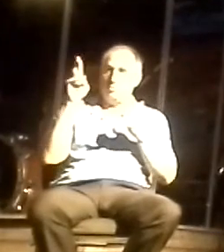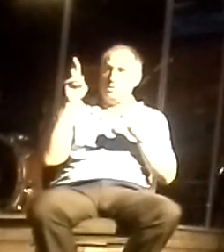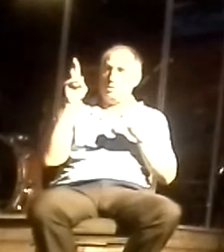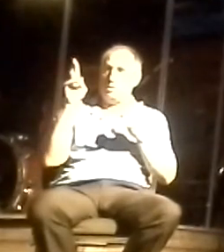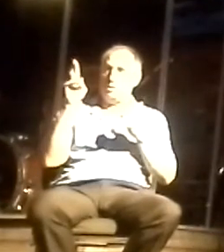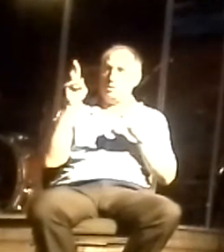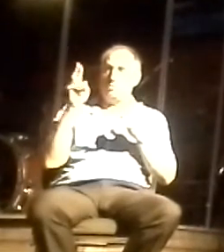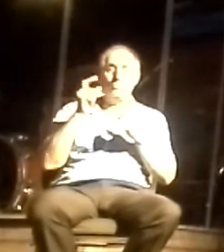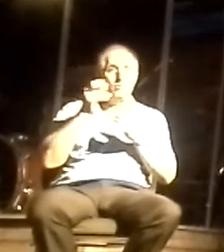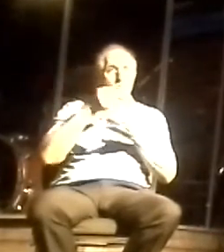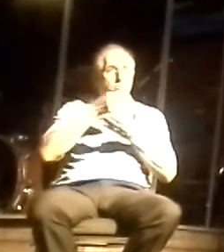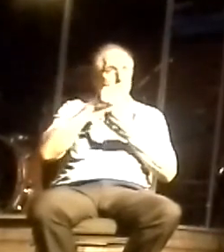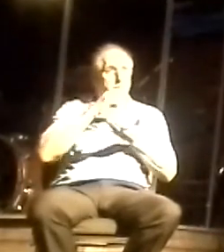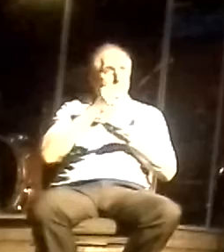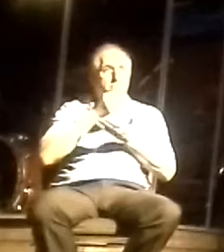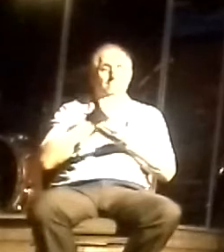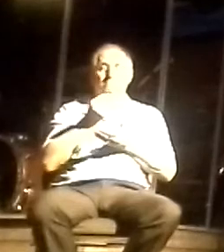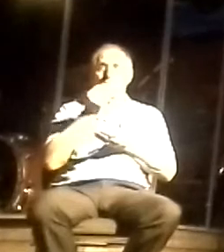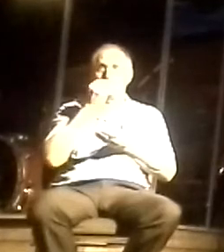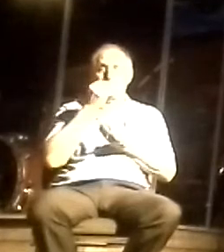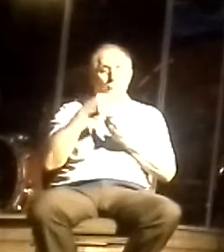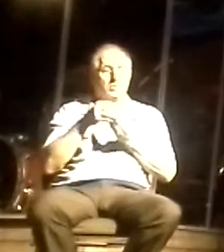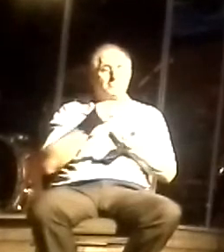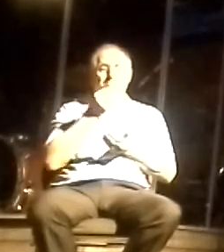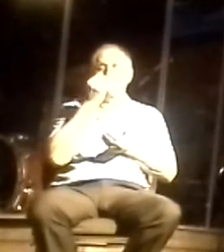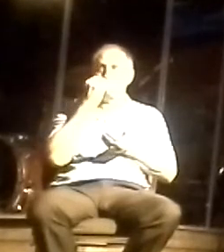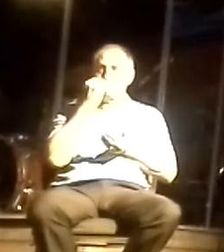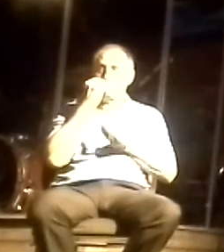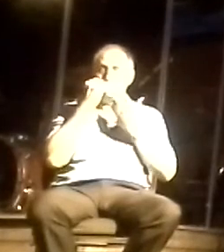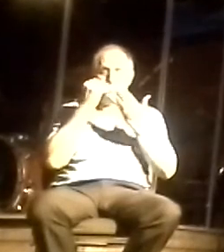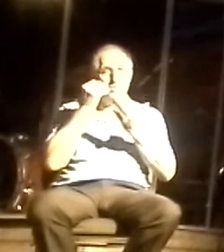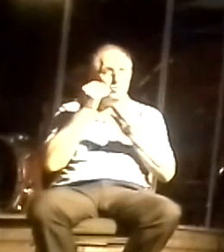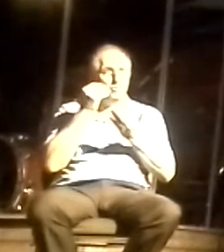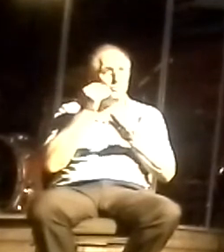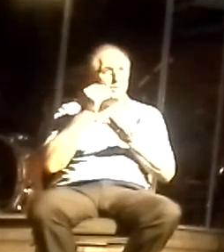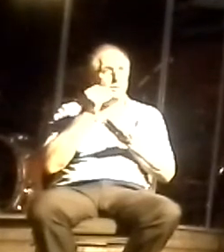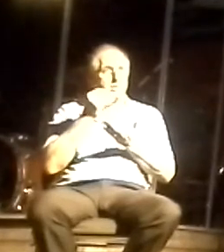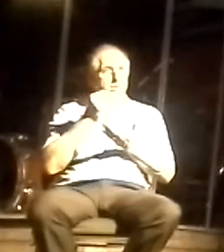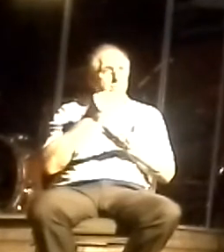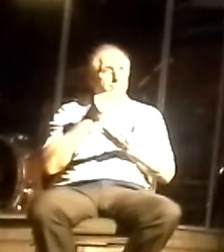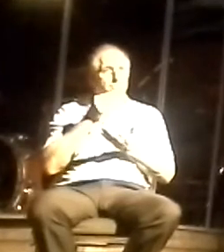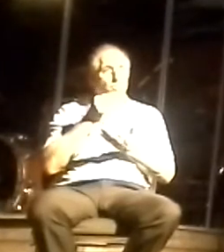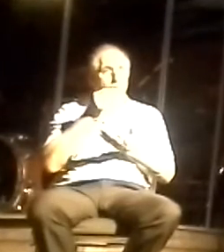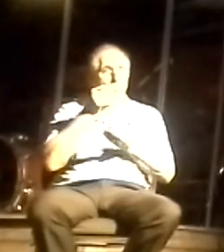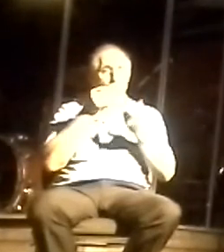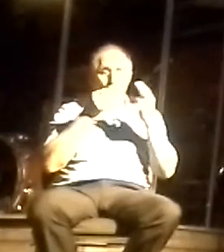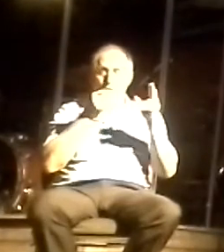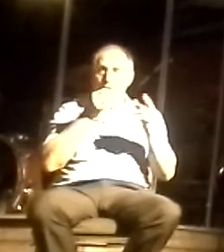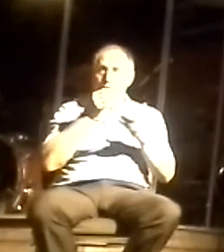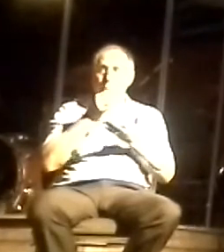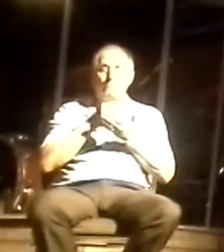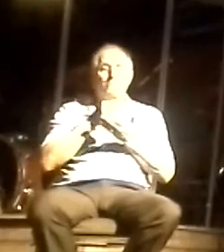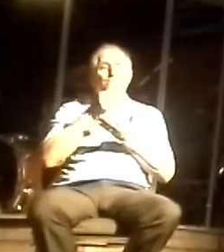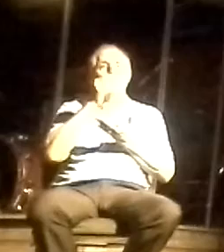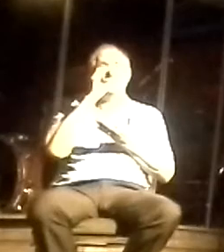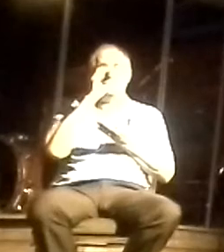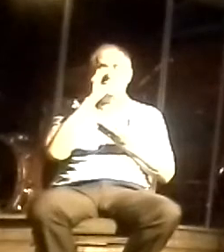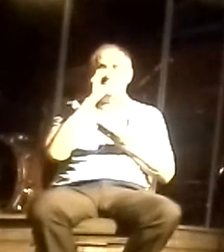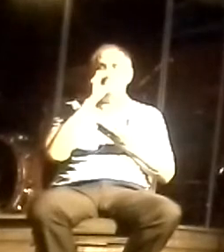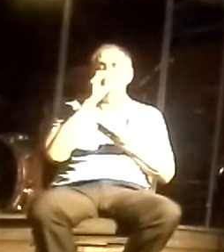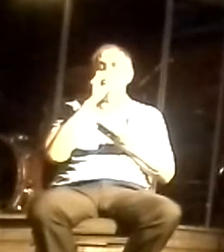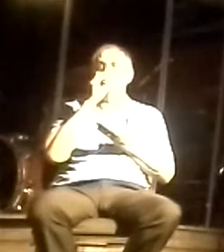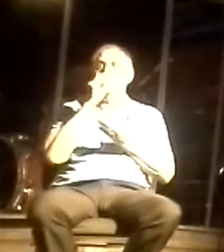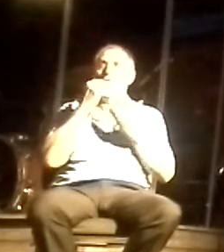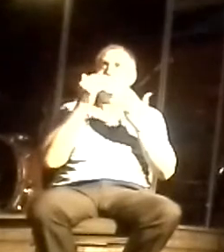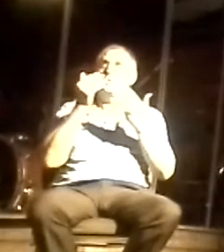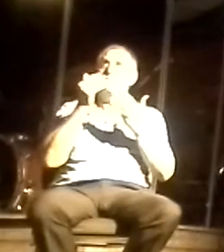worship, when you're ready, I want you to take the bread and say, Jesus, thank you for your body broken for me and receive God. When you're ready, take that cup and drink that juice. And